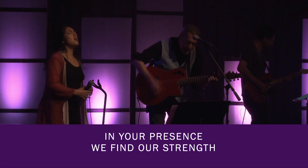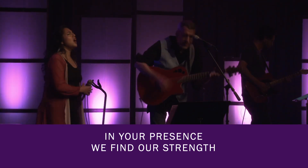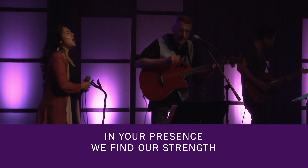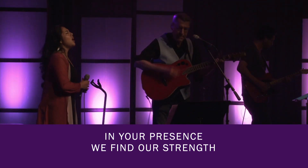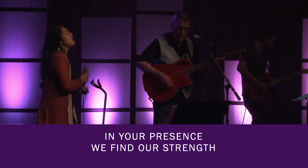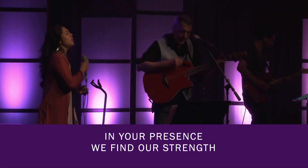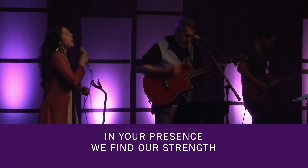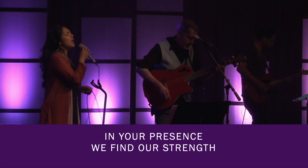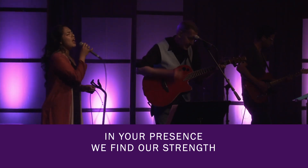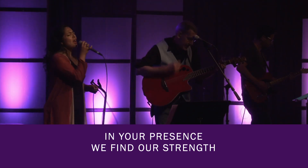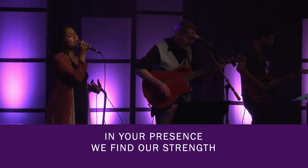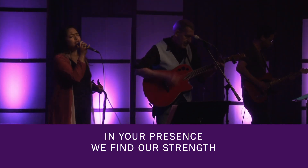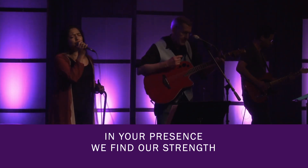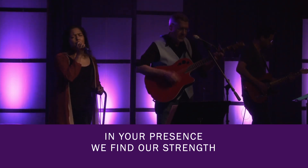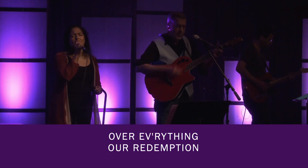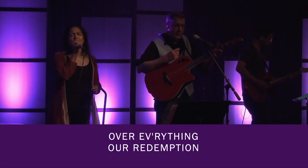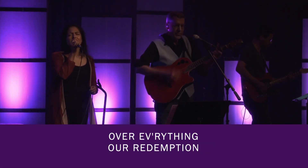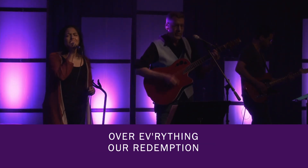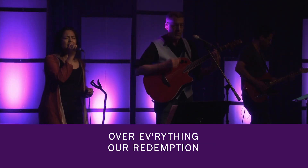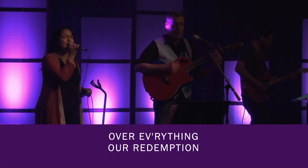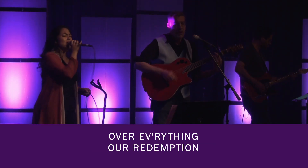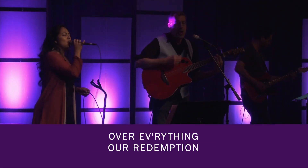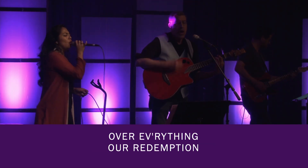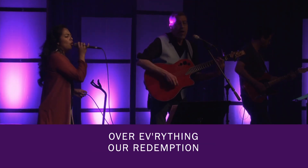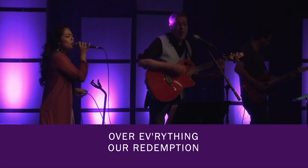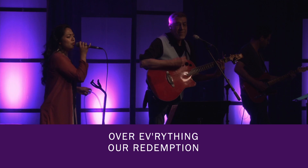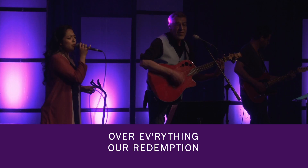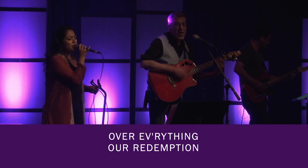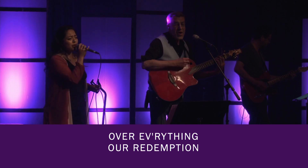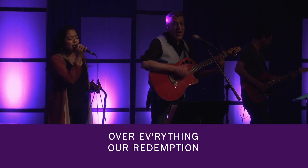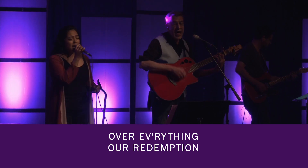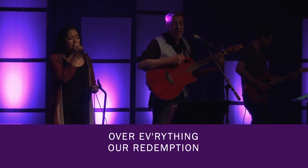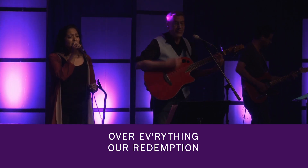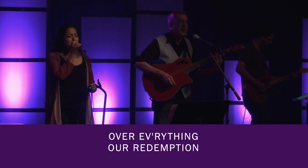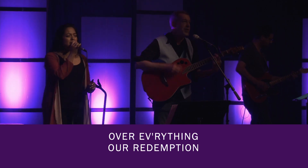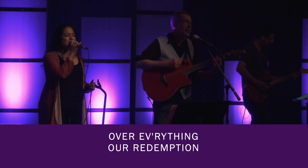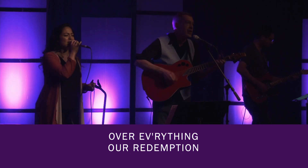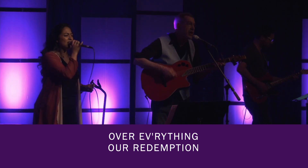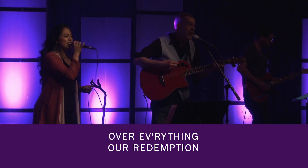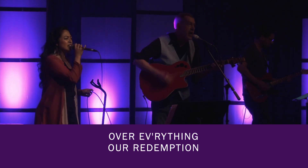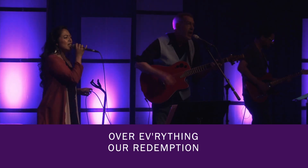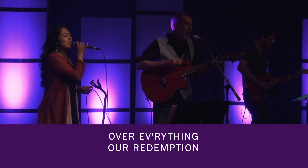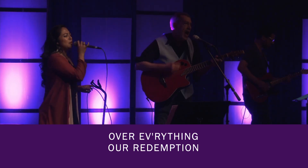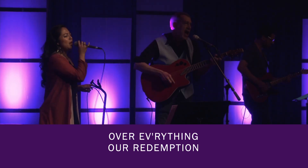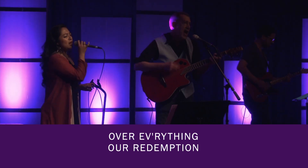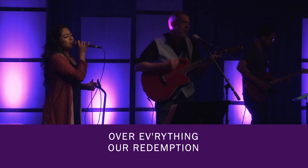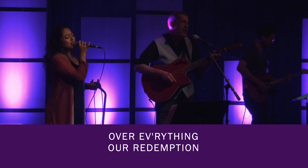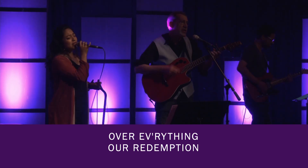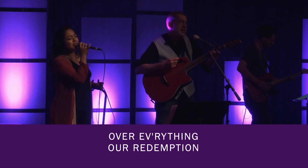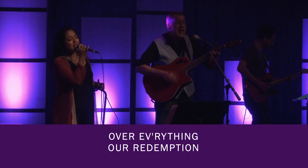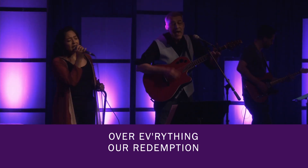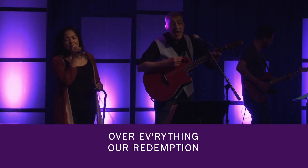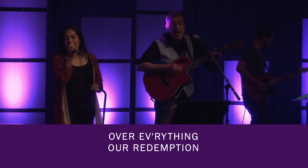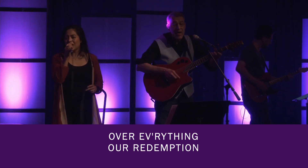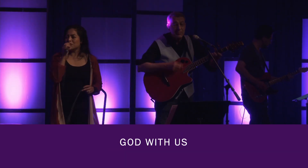we find our strength. Over everything,